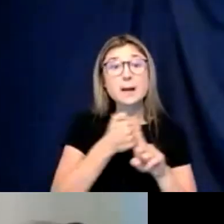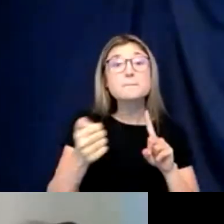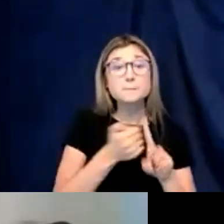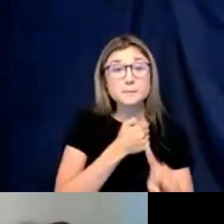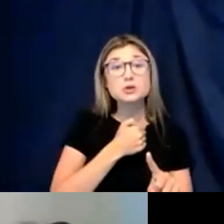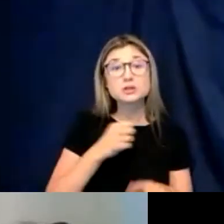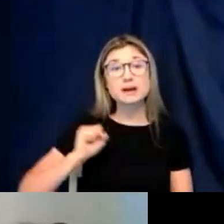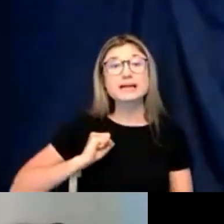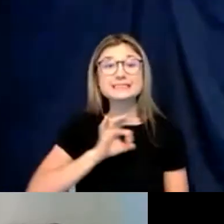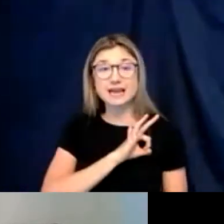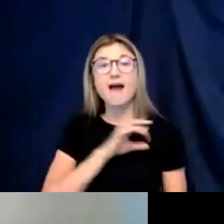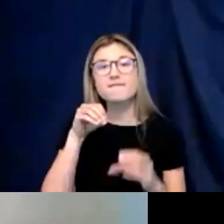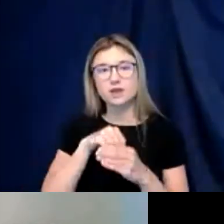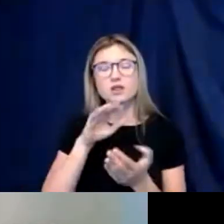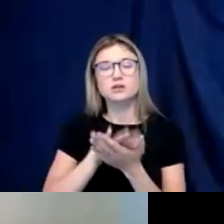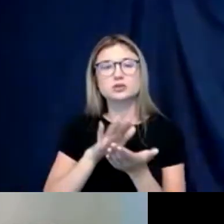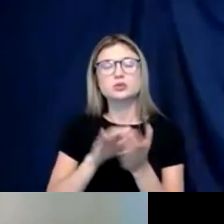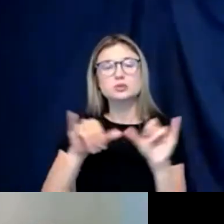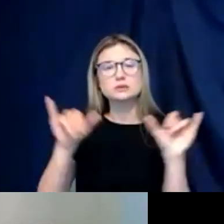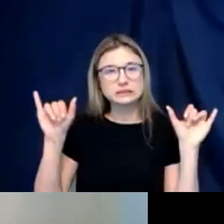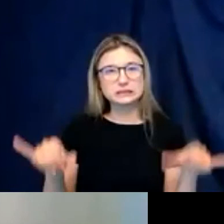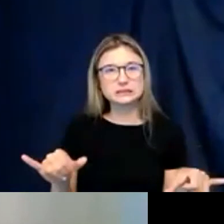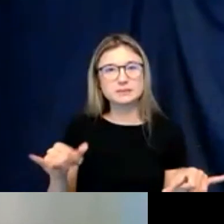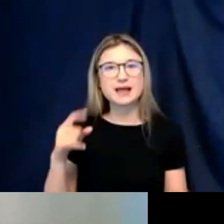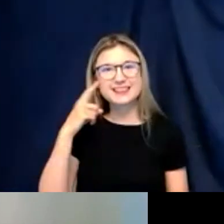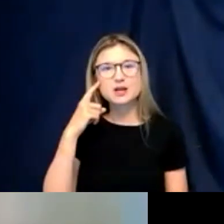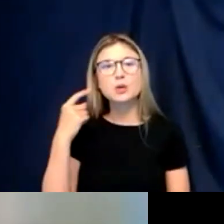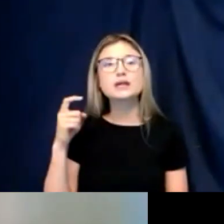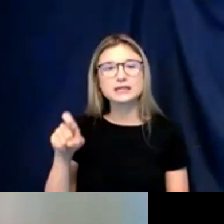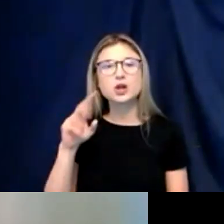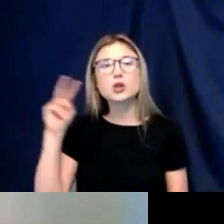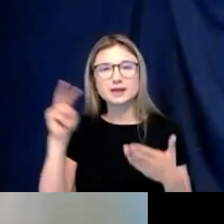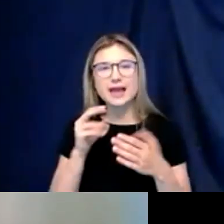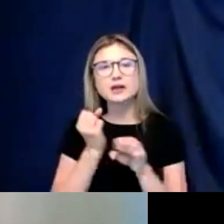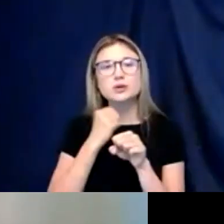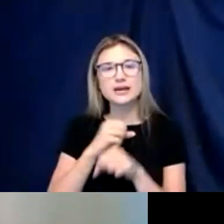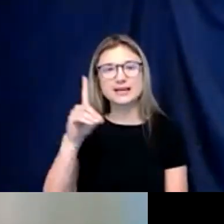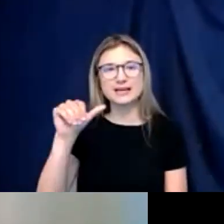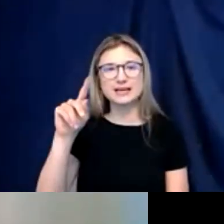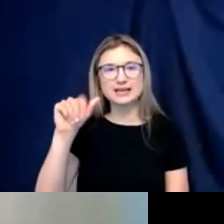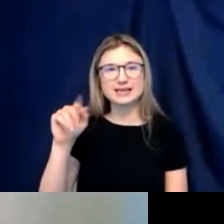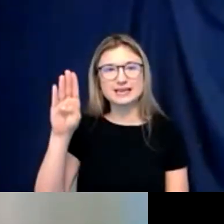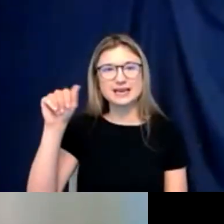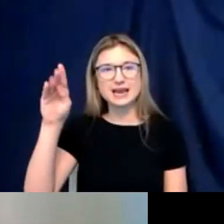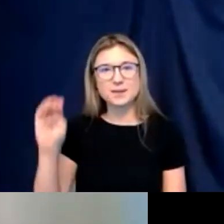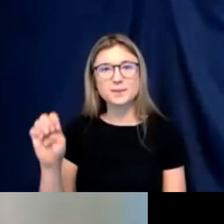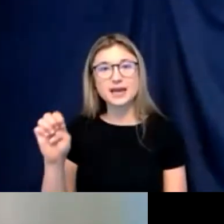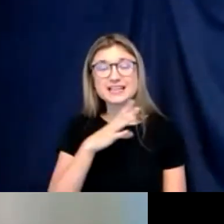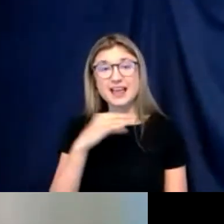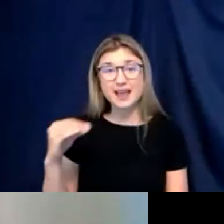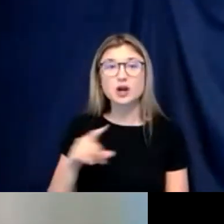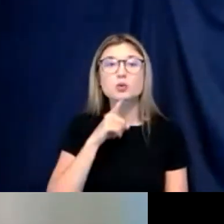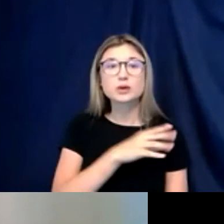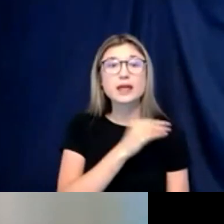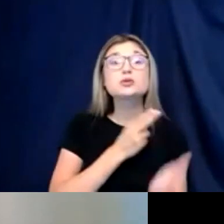school system. So I think if we look at creating a real database along with a real true